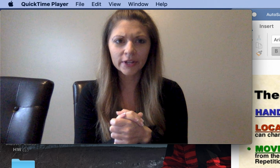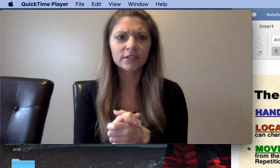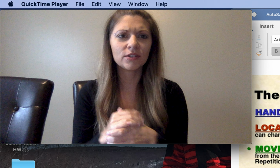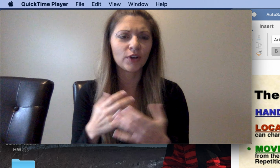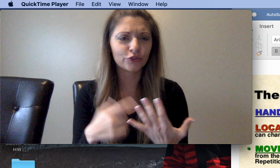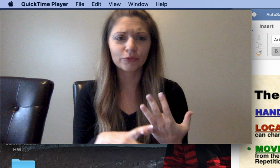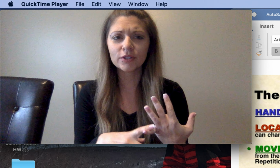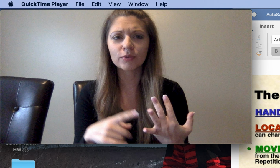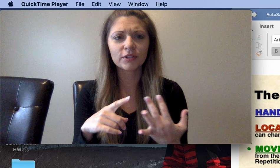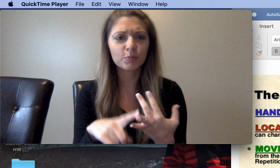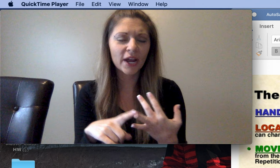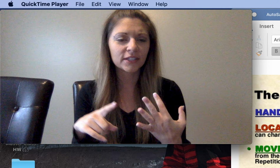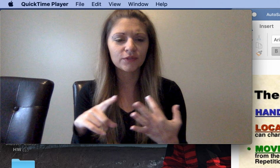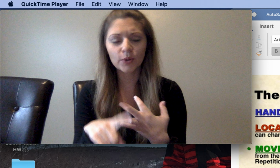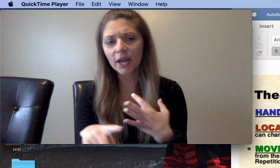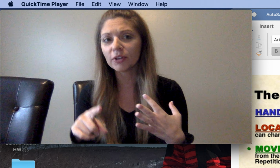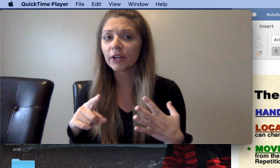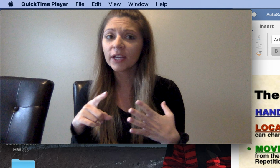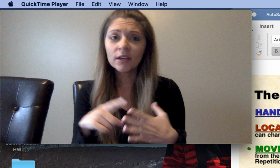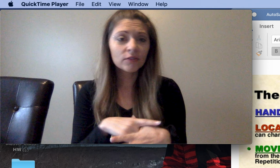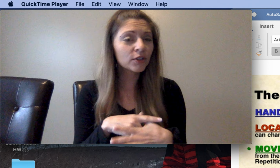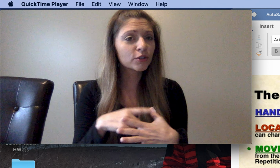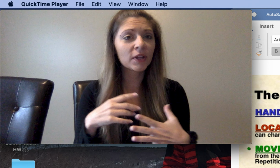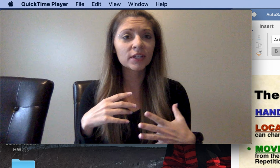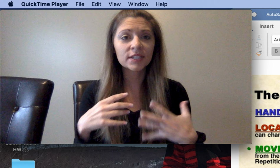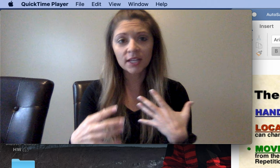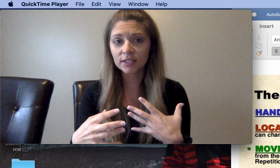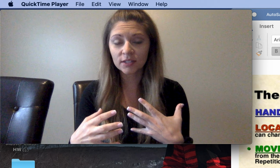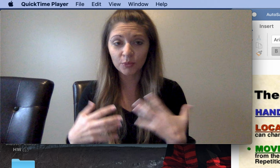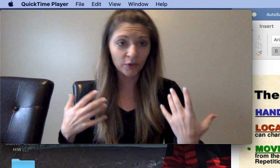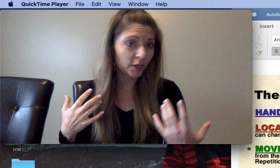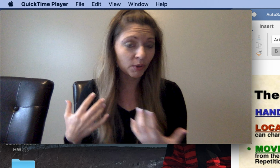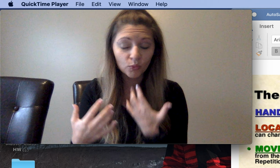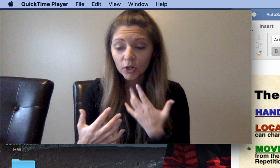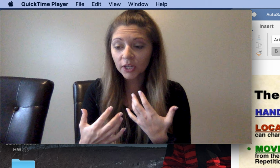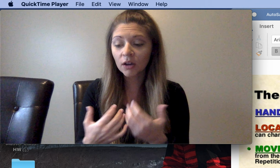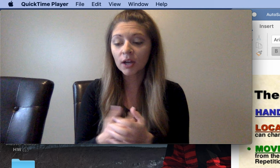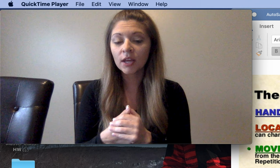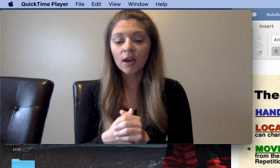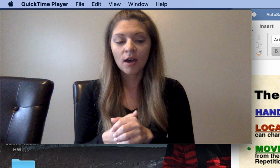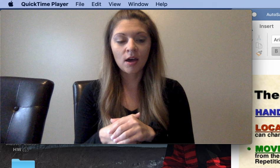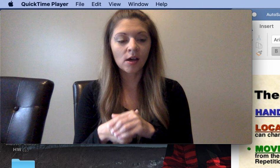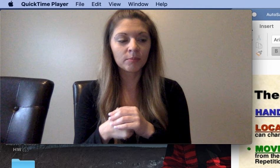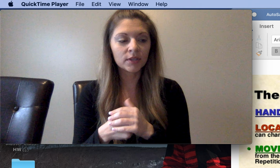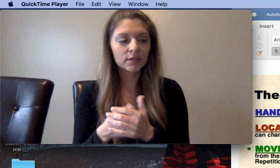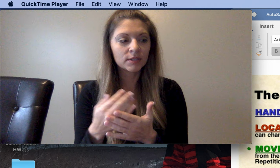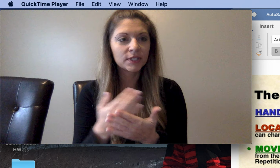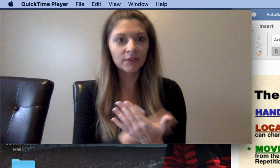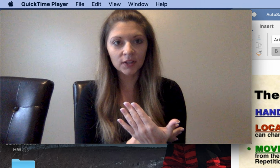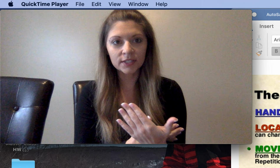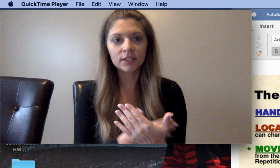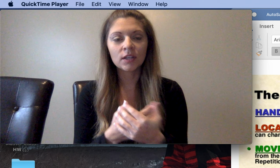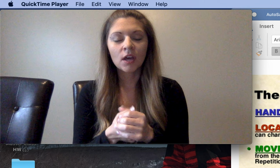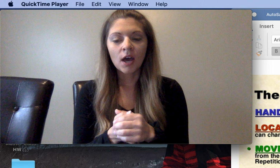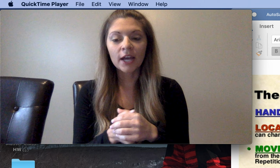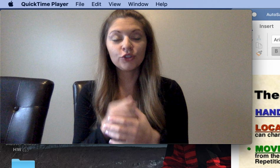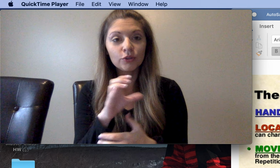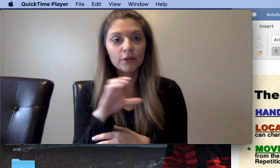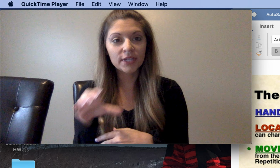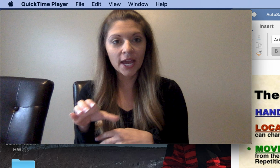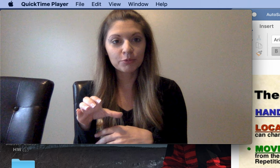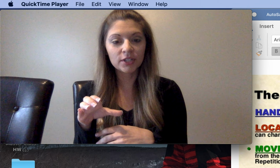school classes for extra resources, practice, vocabulary, fingerspelling, sentences that we've already been working on, specific lessons.